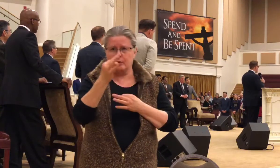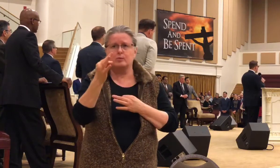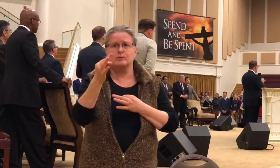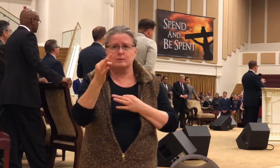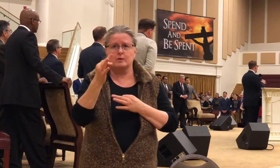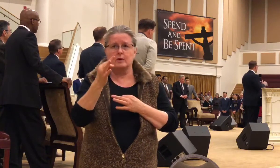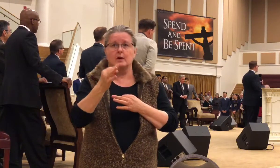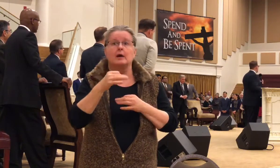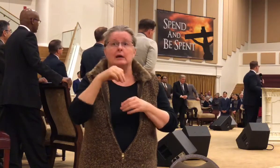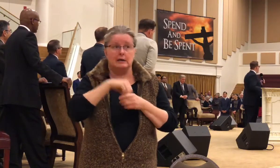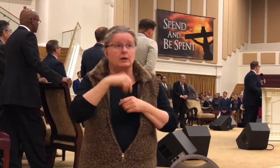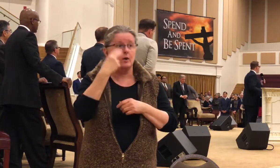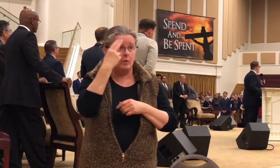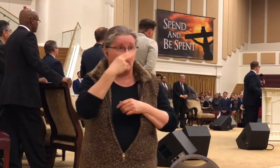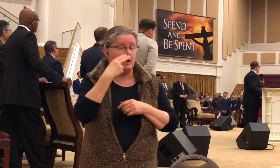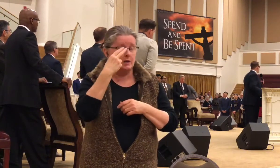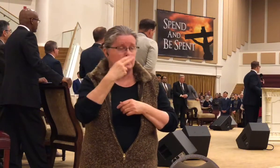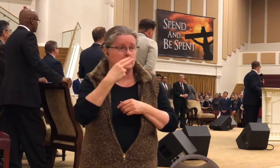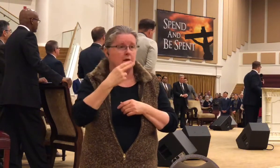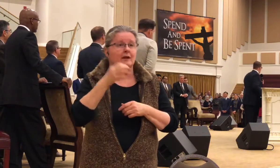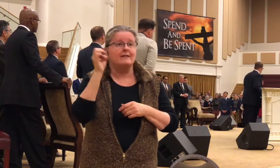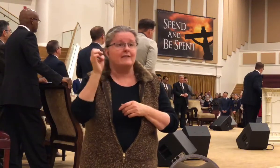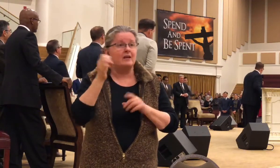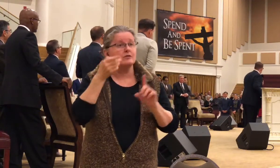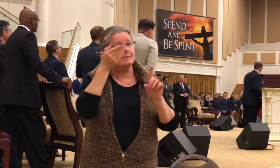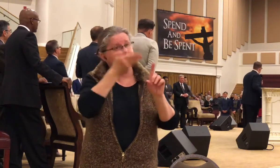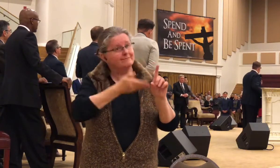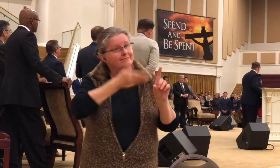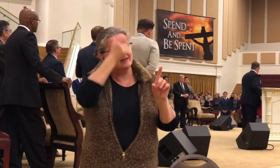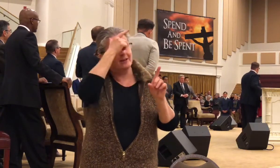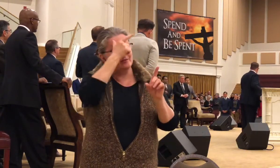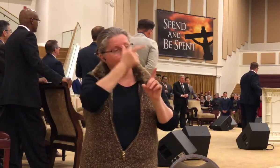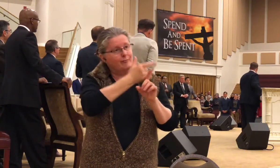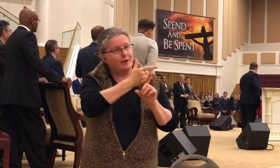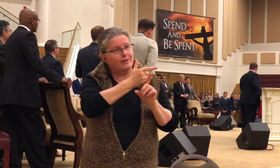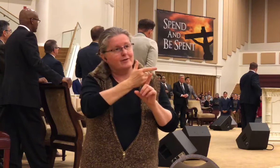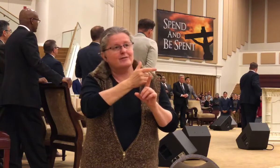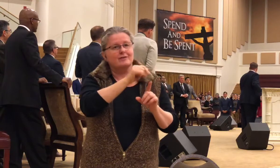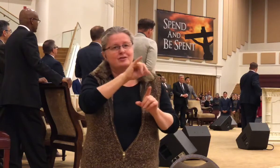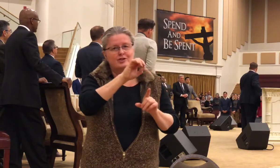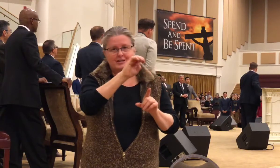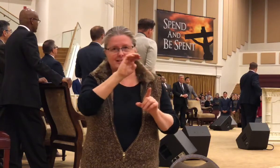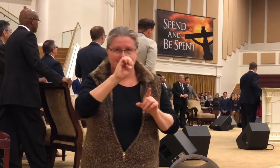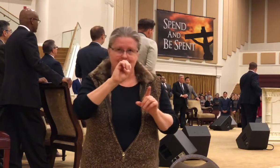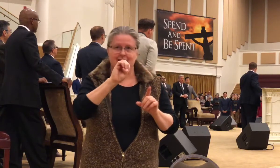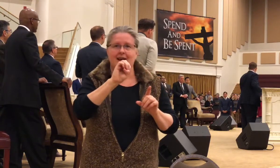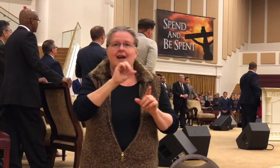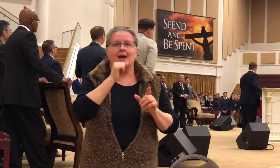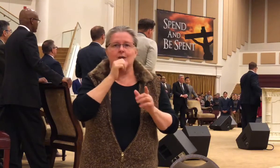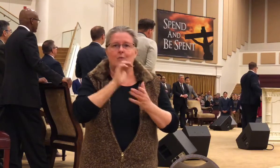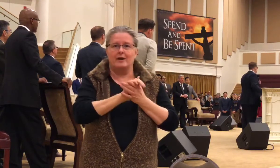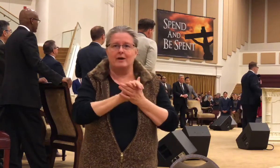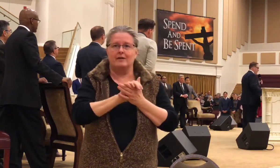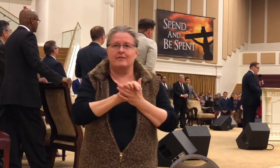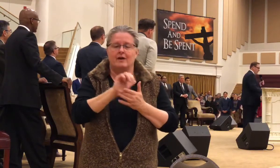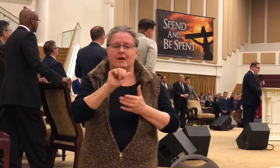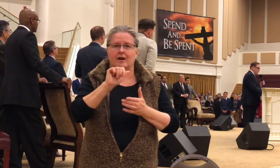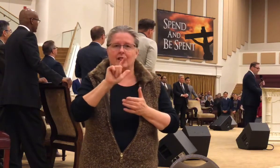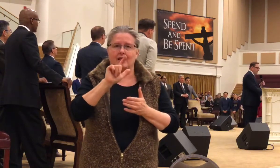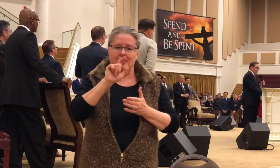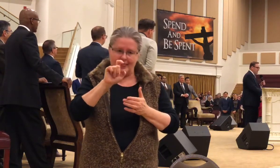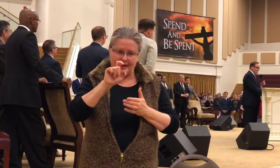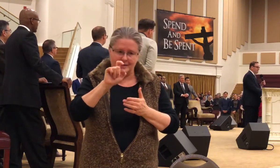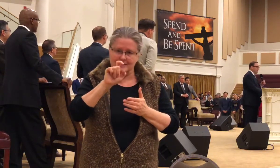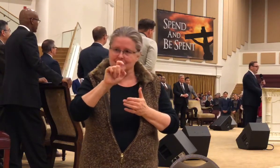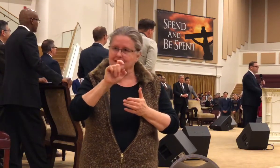Ghost in Hawaii. And the evangelist was Brother Jesse and Sister Alexis, amen, doing a tremendous work. And they